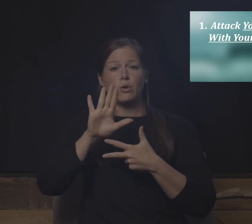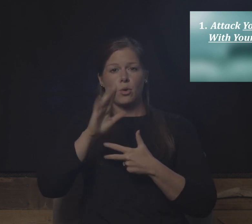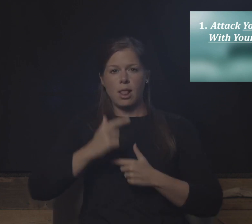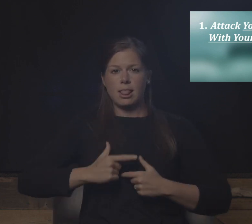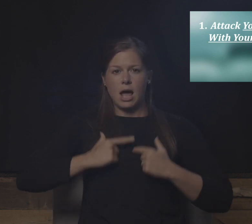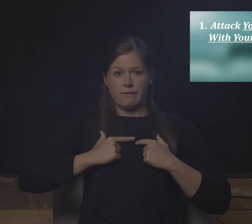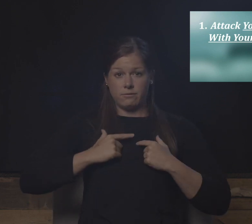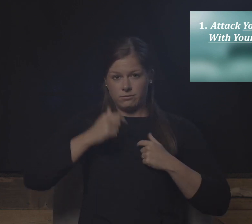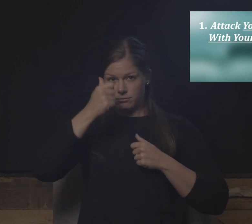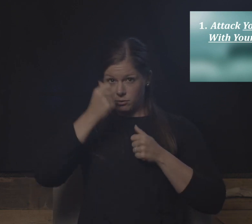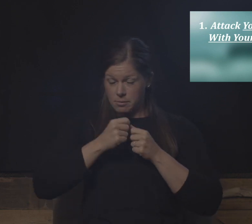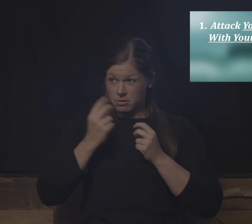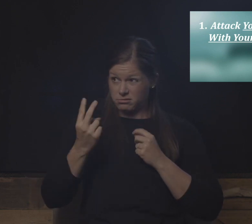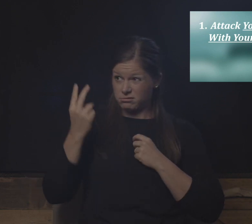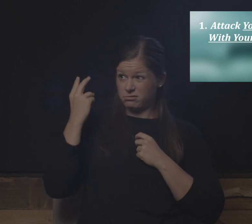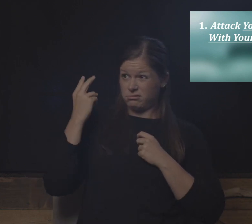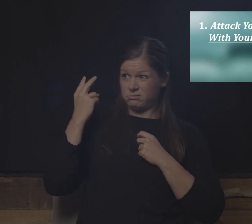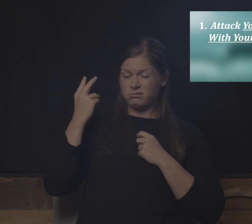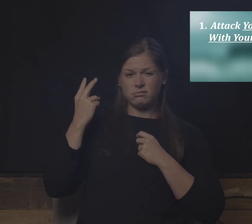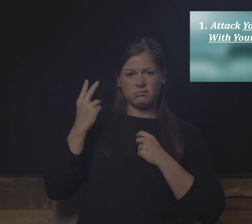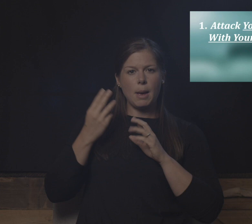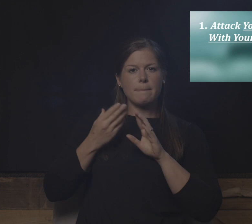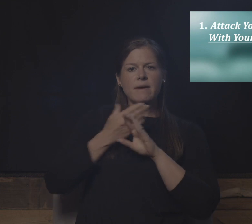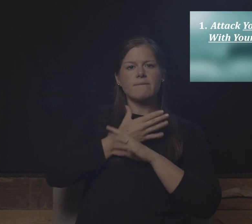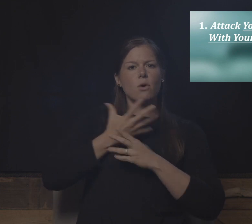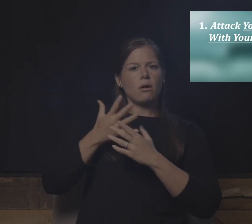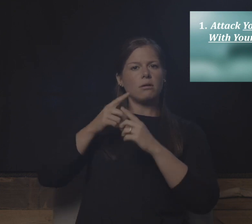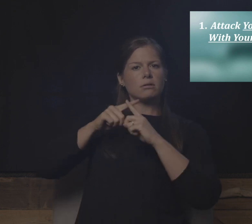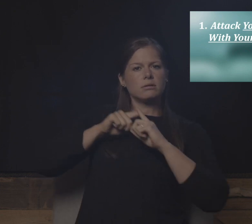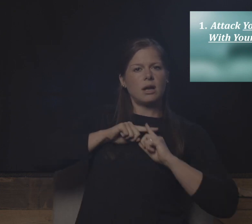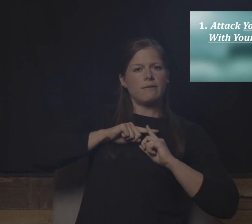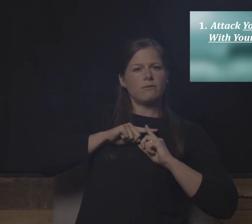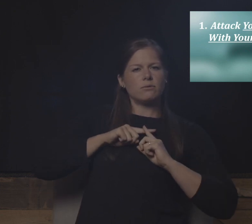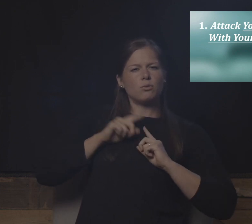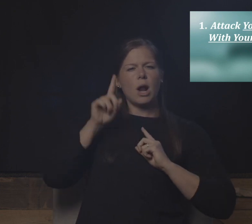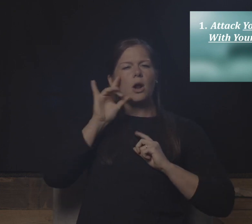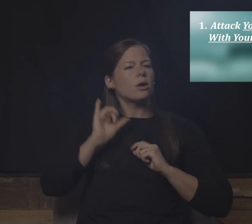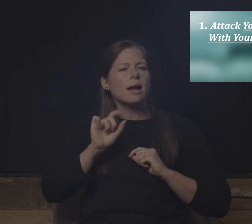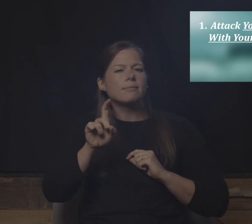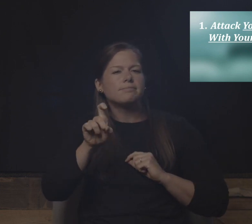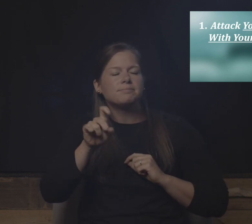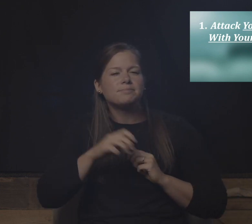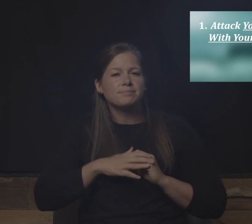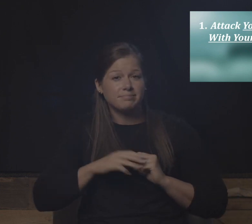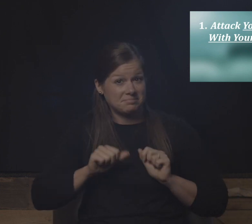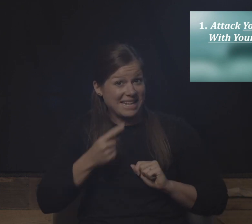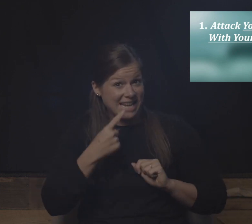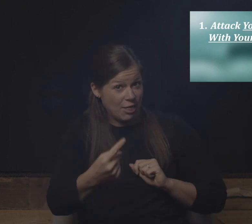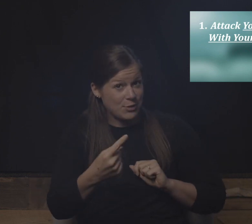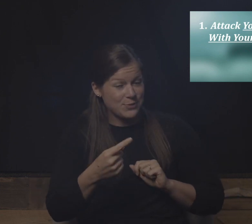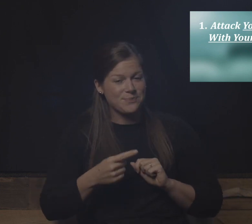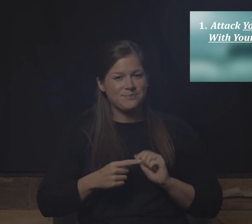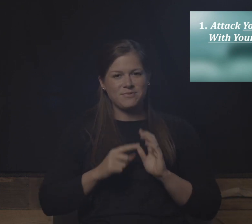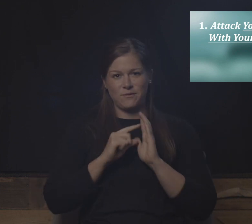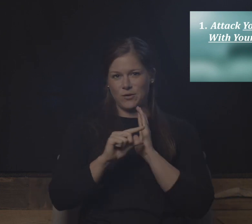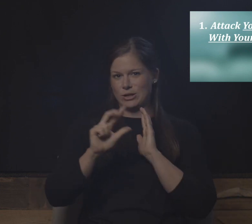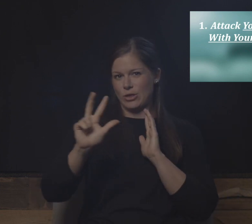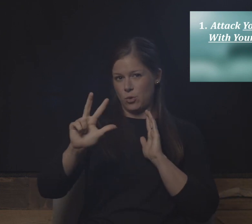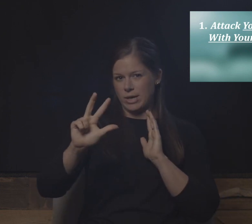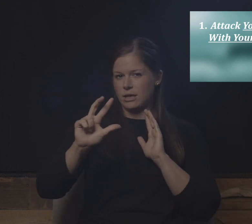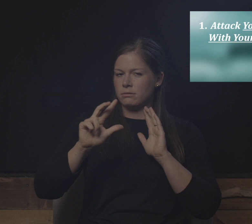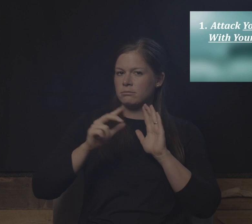saved? I can tell you what it was like. It was a lot like verse 3. This is a description of